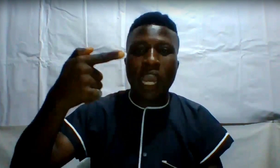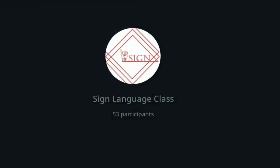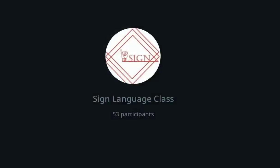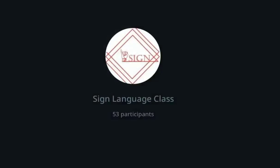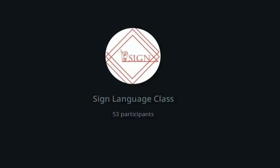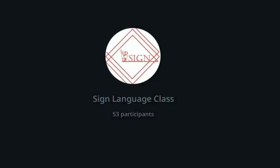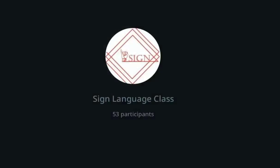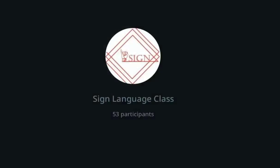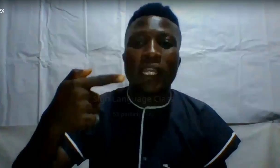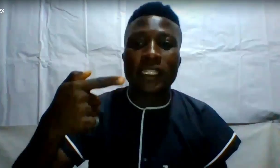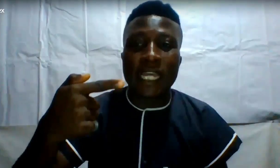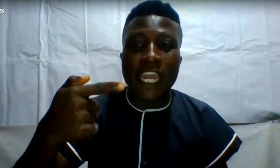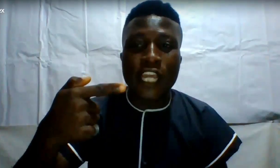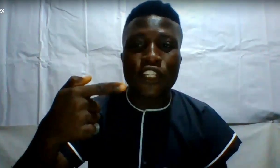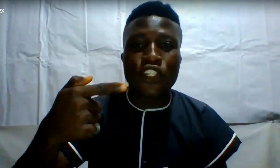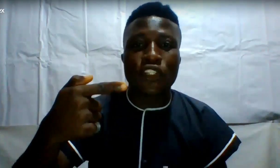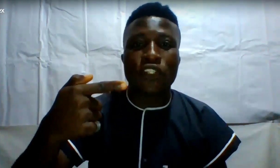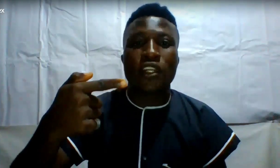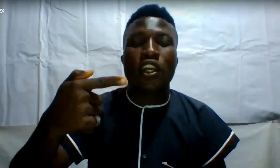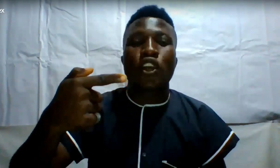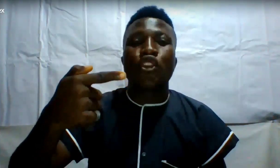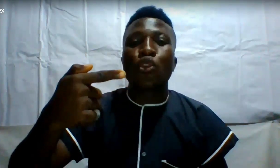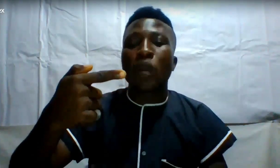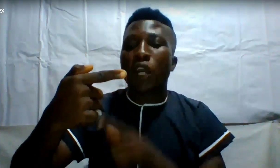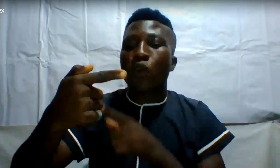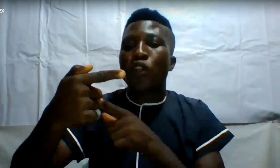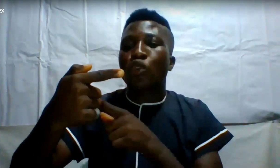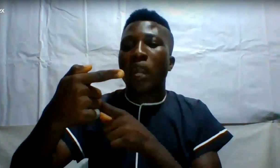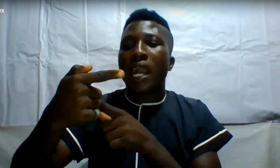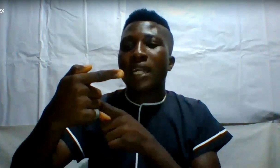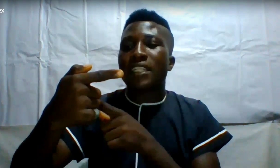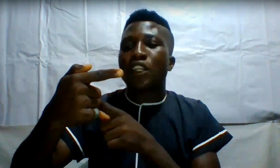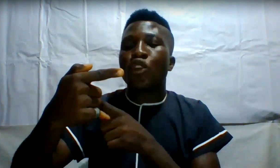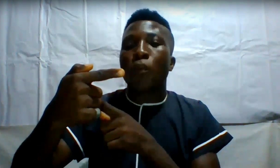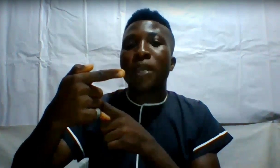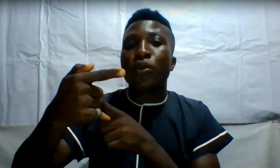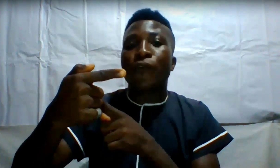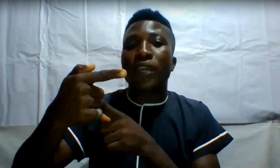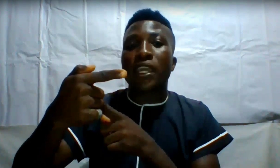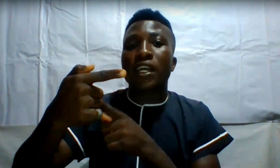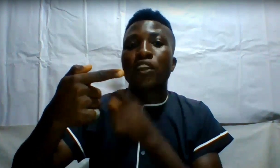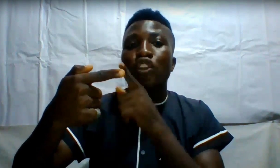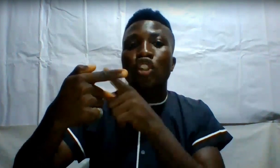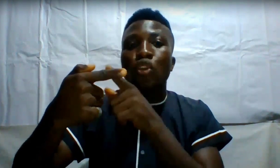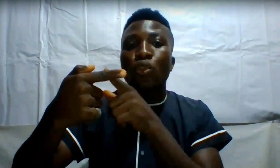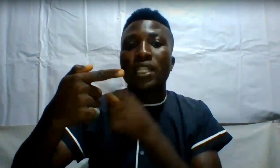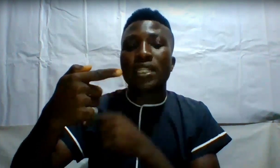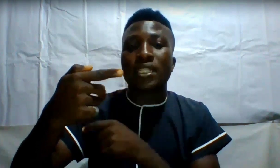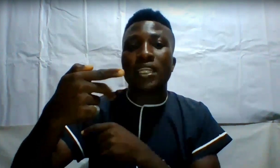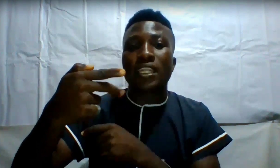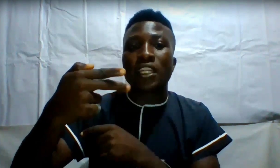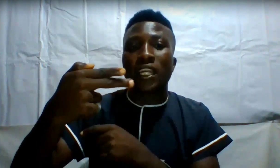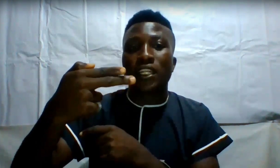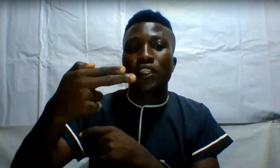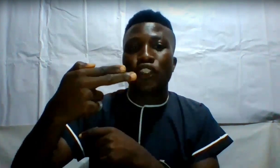letter H, you are going to add your middle finger to this letter G. So we have something like